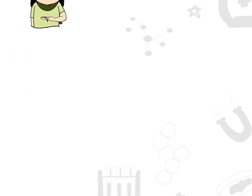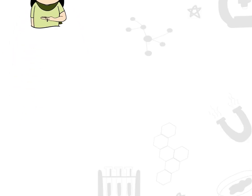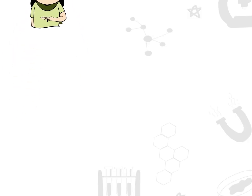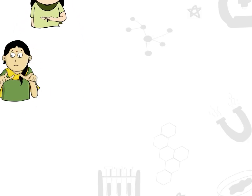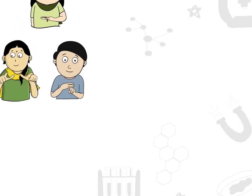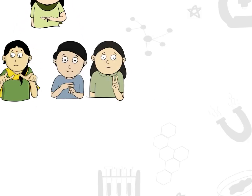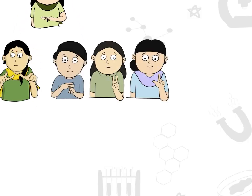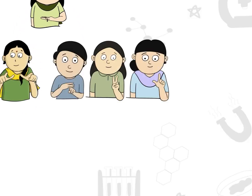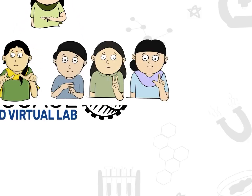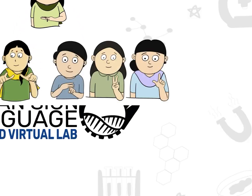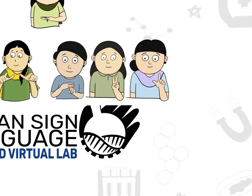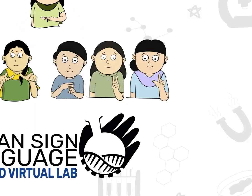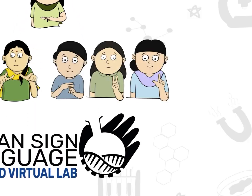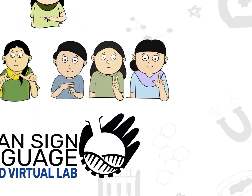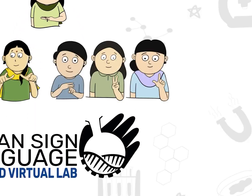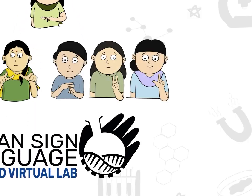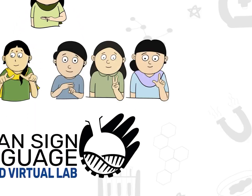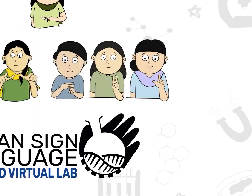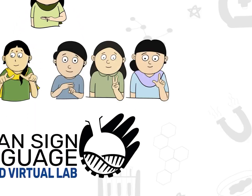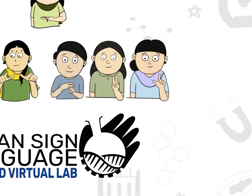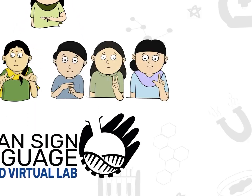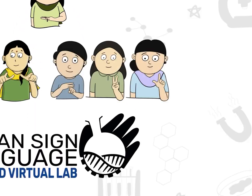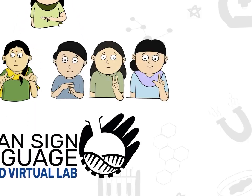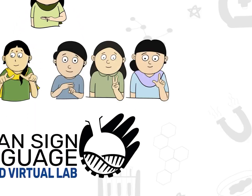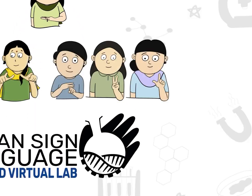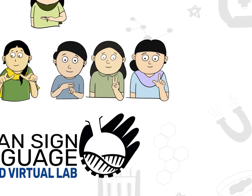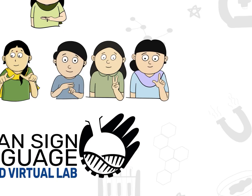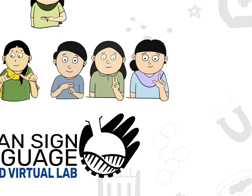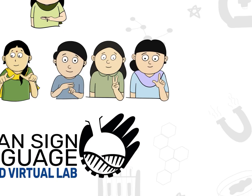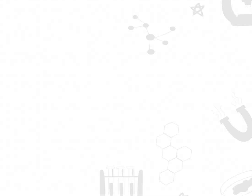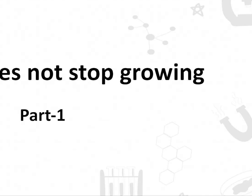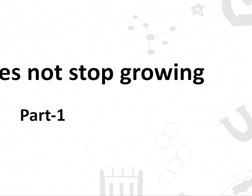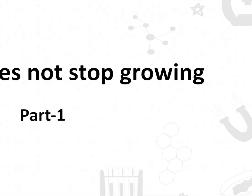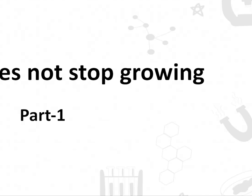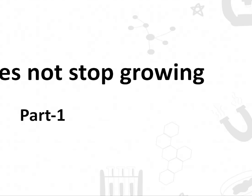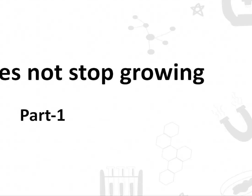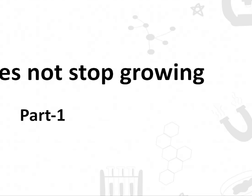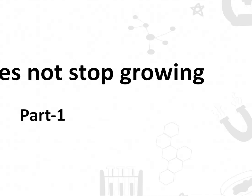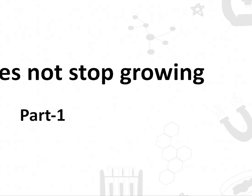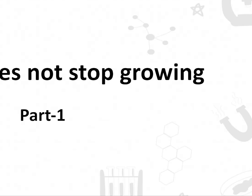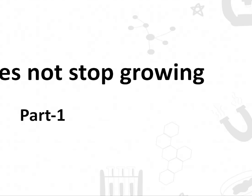Welcome to ISL Enabled Virtual Lab of CSIR.